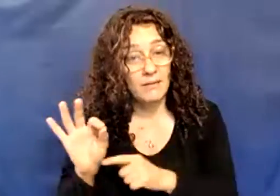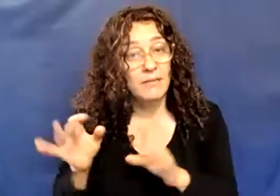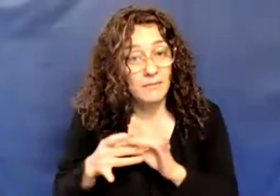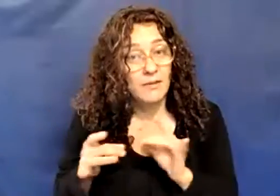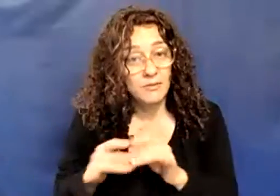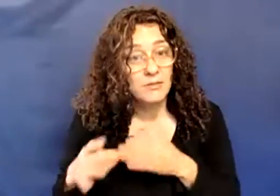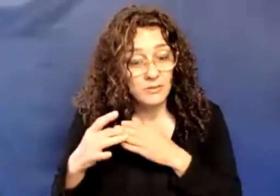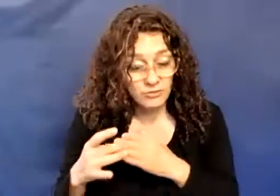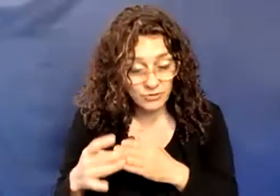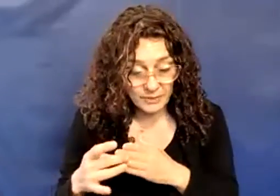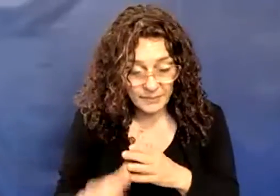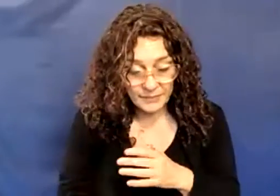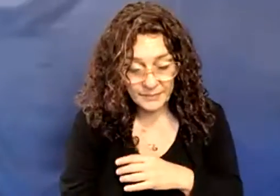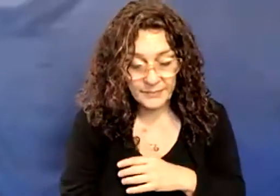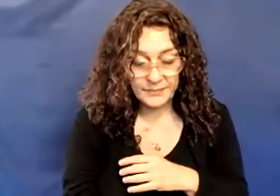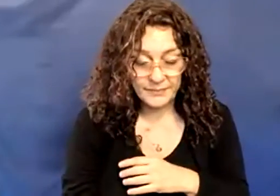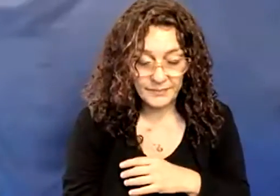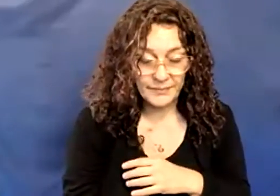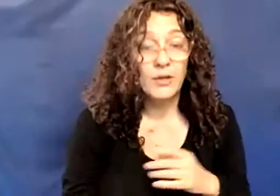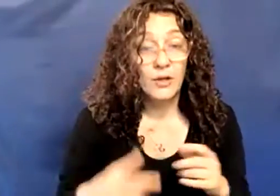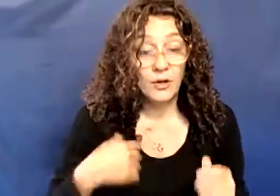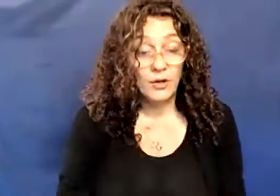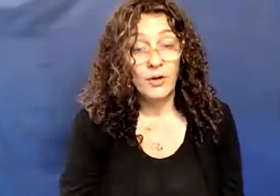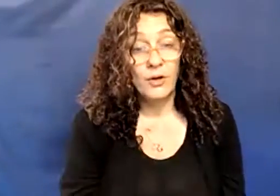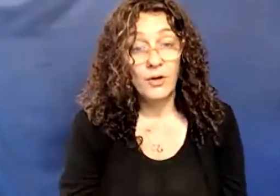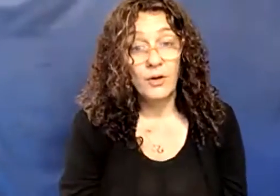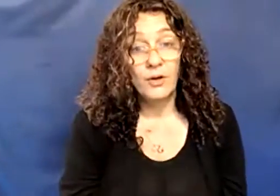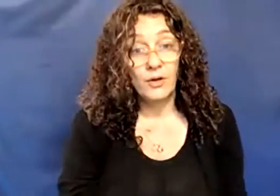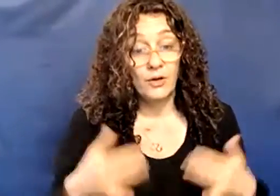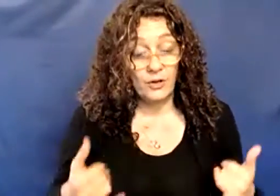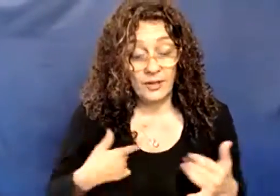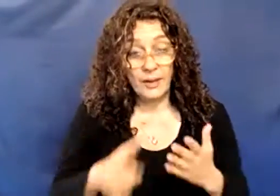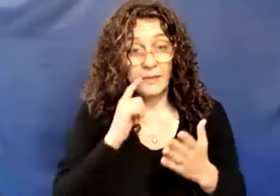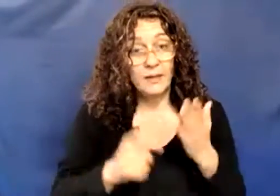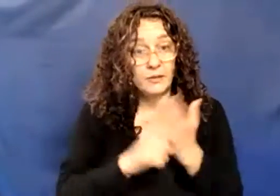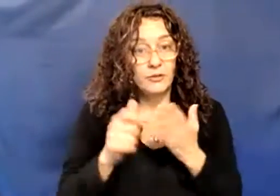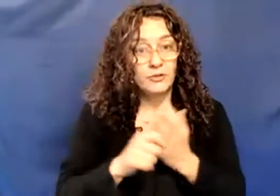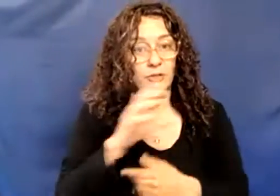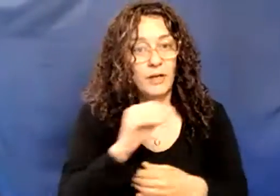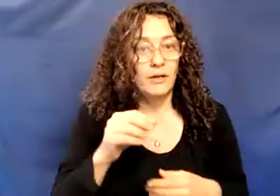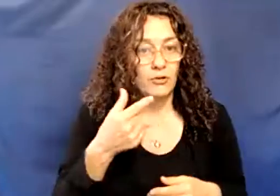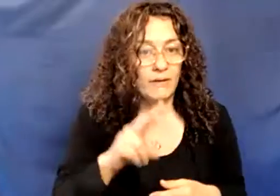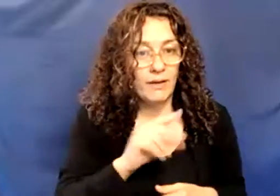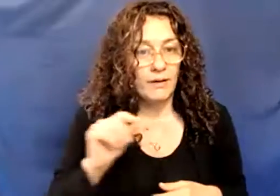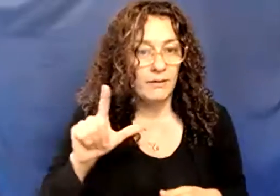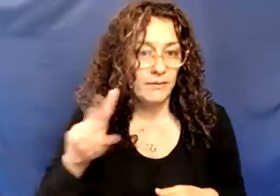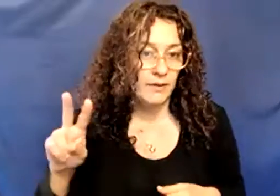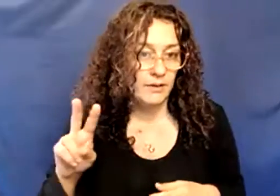Currently, I serve as our area literature grapevine and Lavinia chair. Prior to this panel, I was